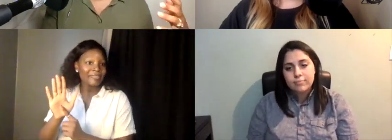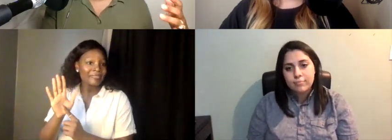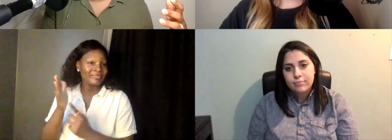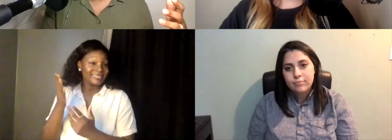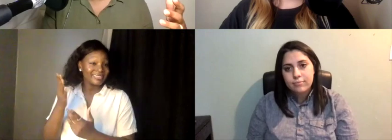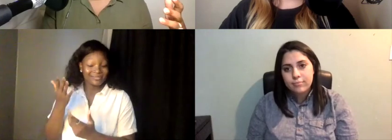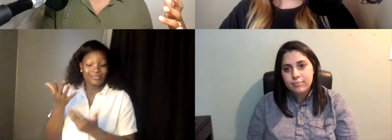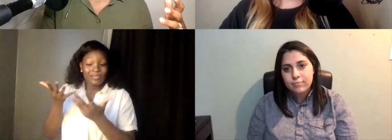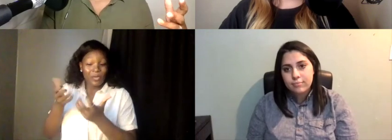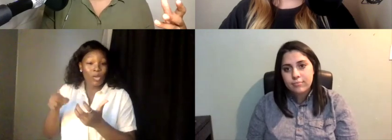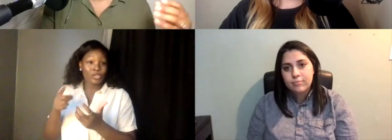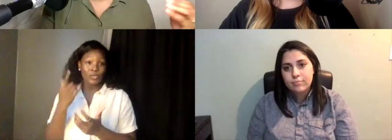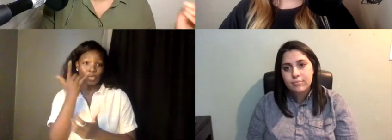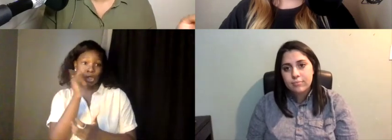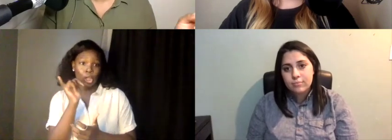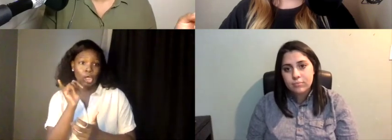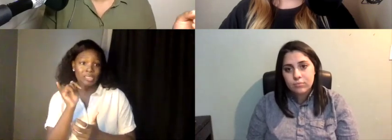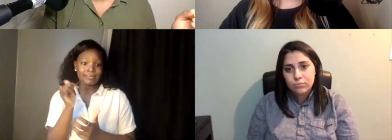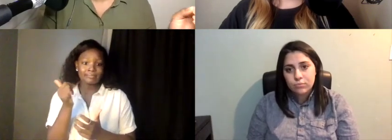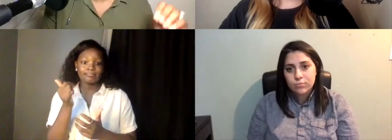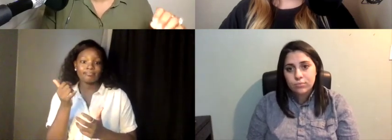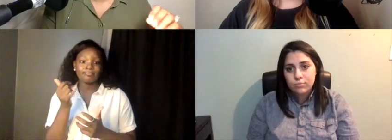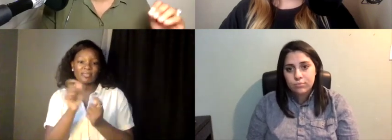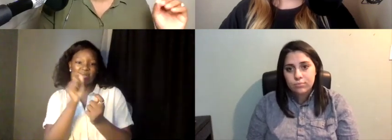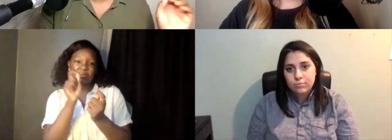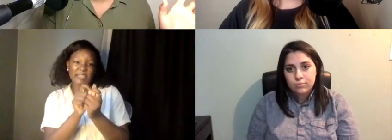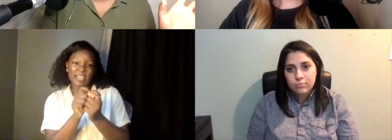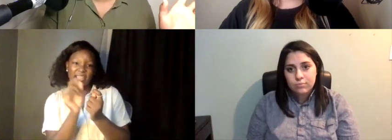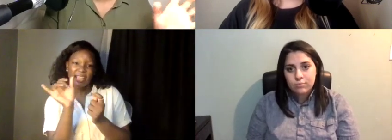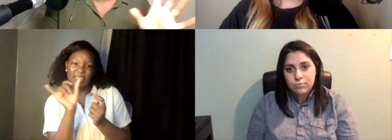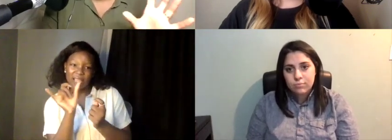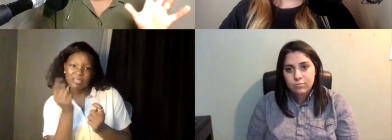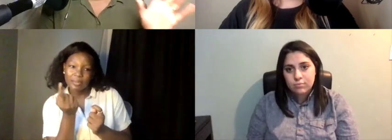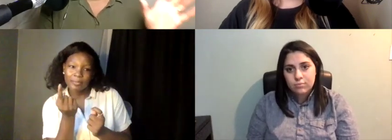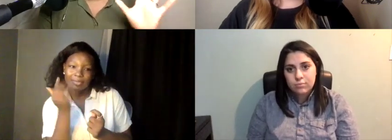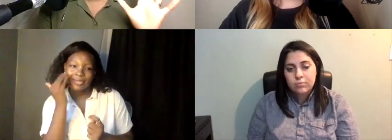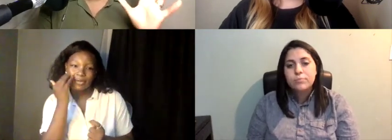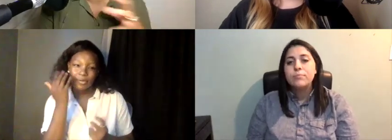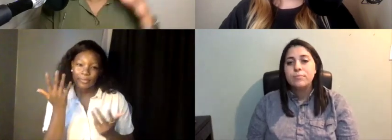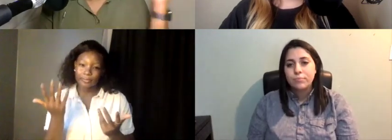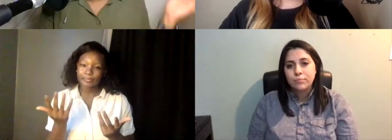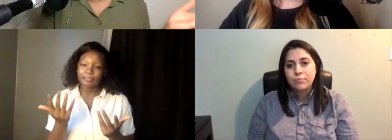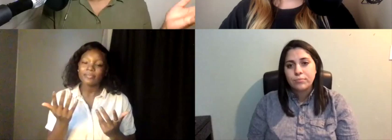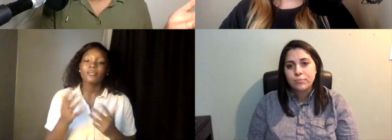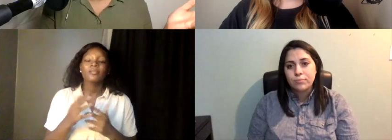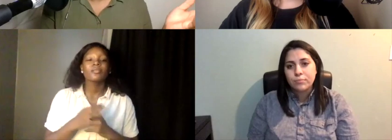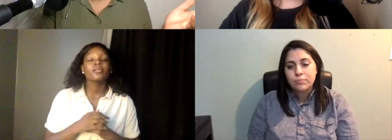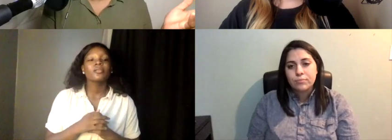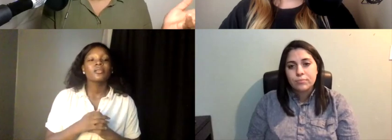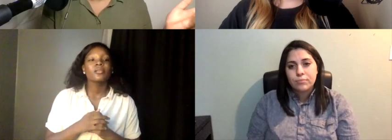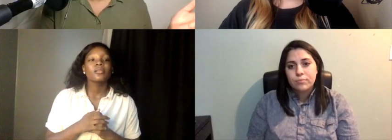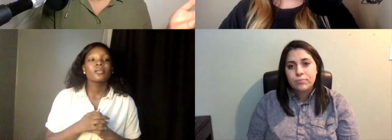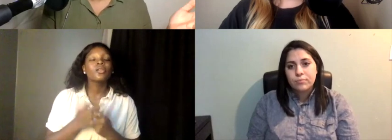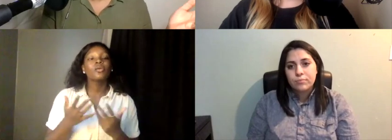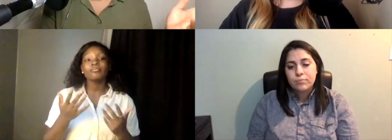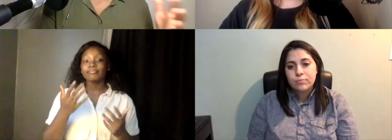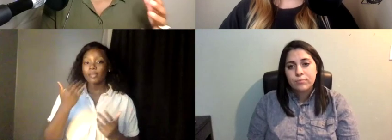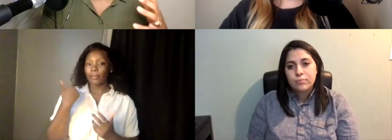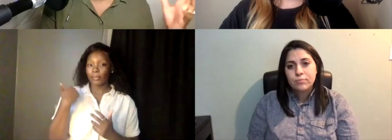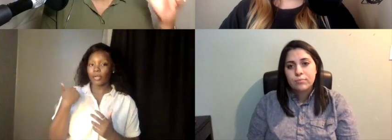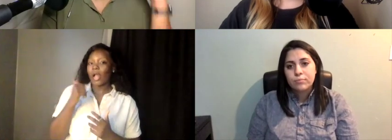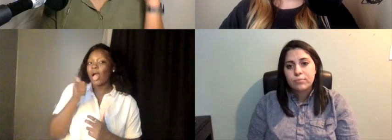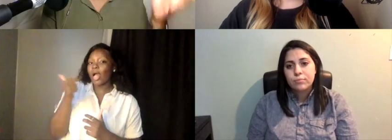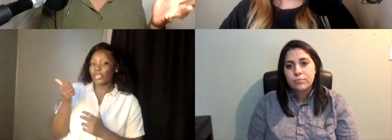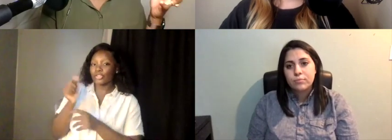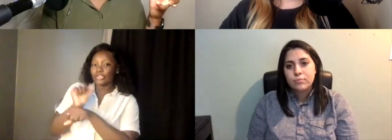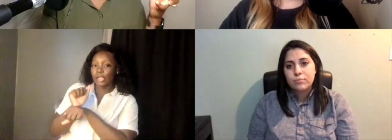part, right? And so I feel like a lot of times when I see like, because I have recruited before in past jobs, and